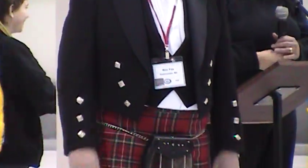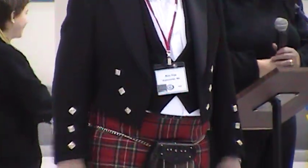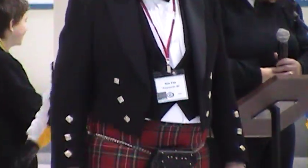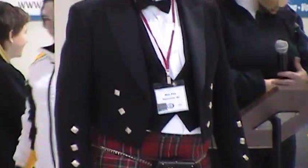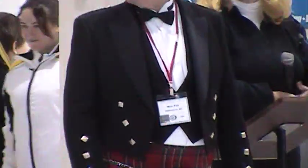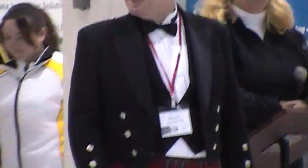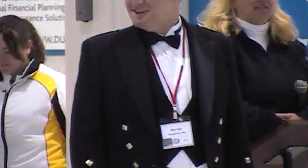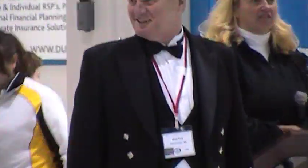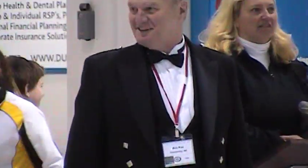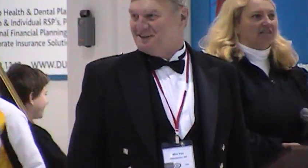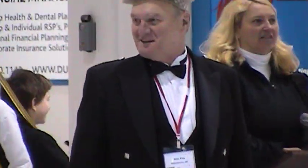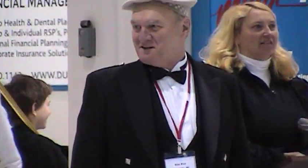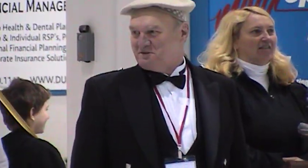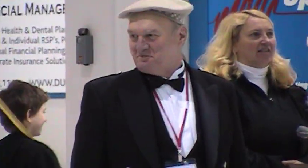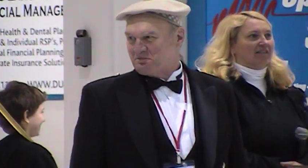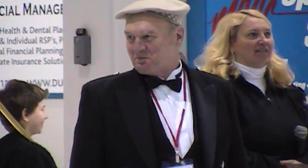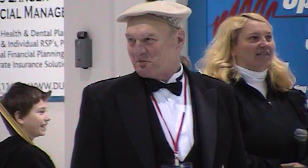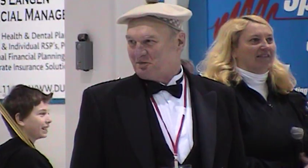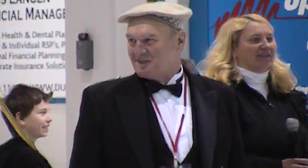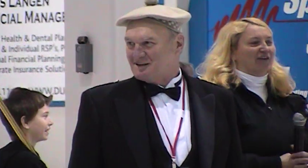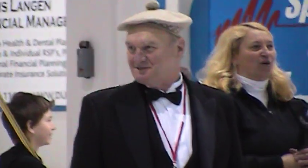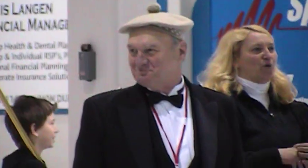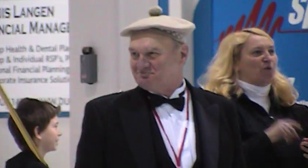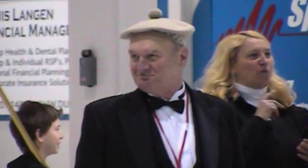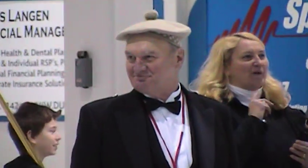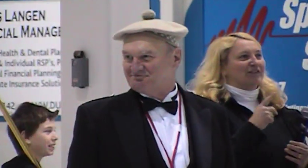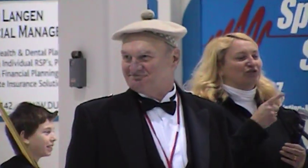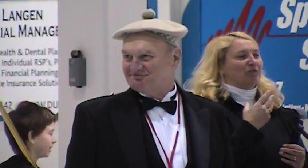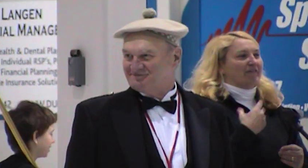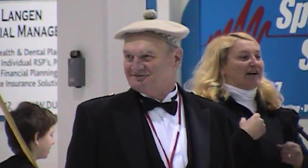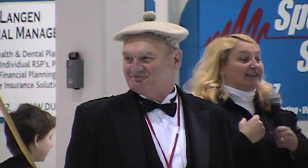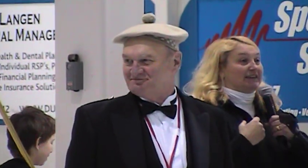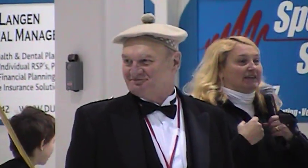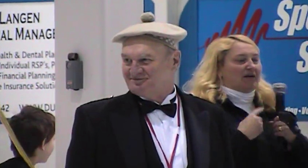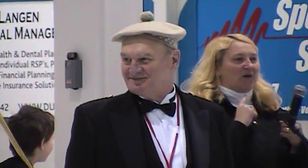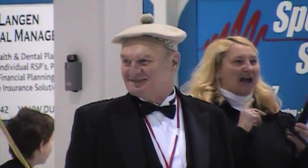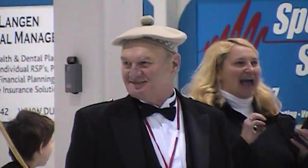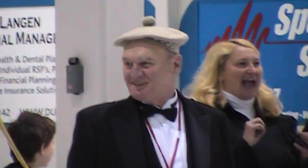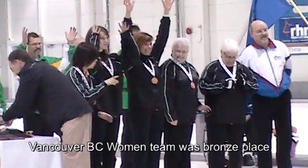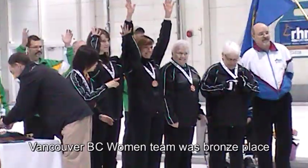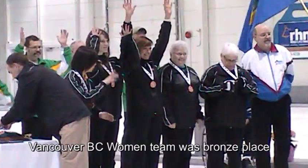Thank you.